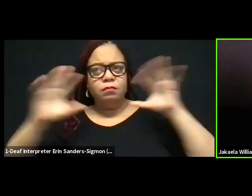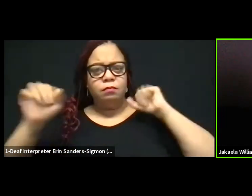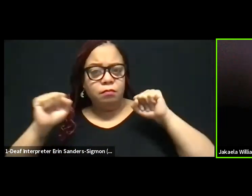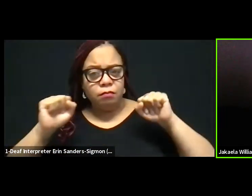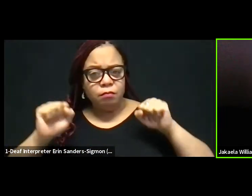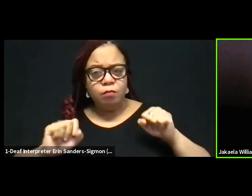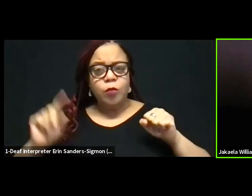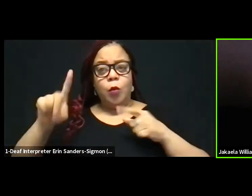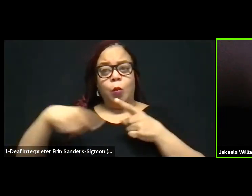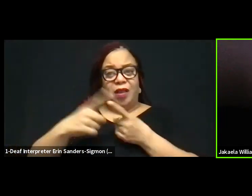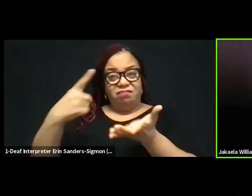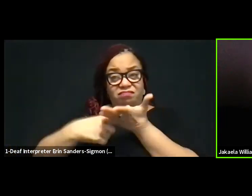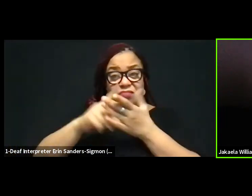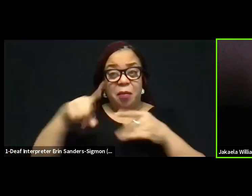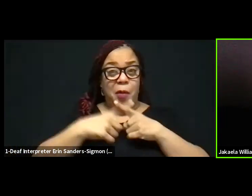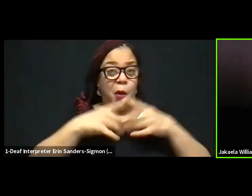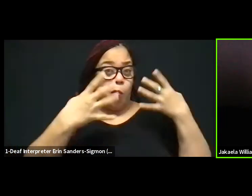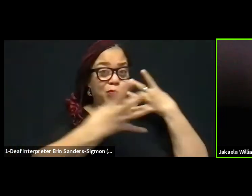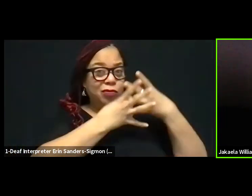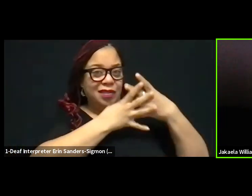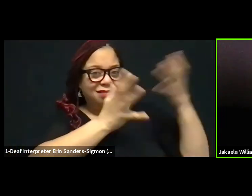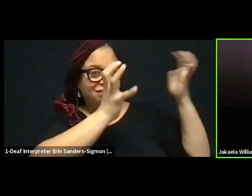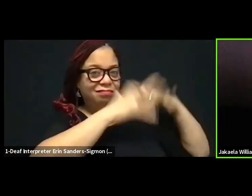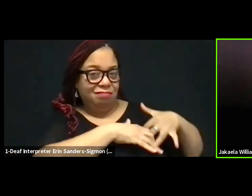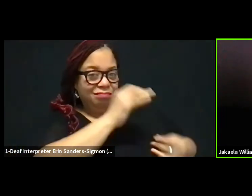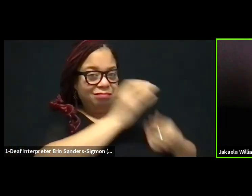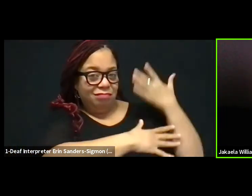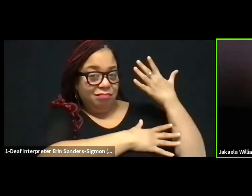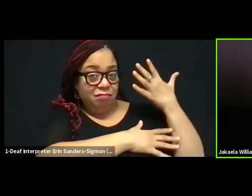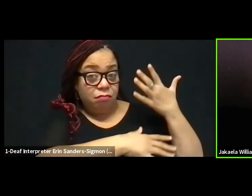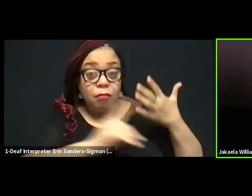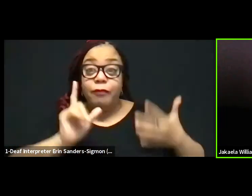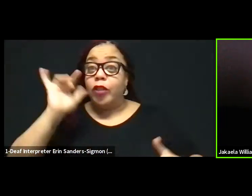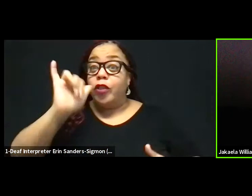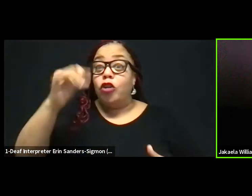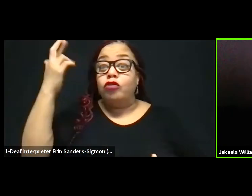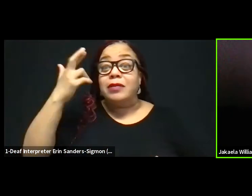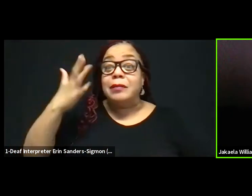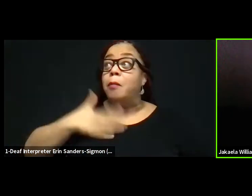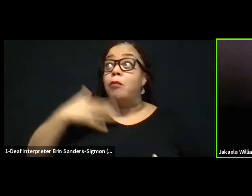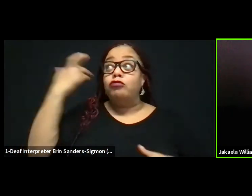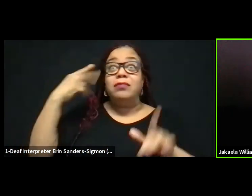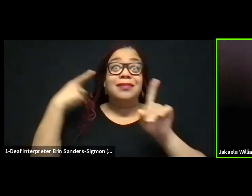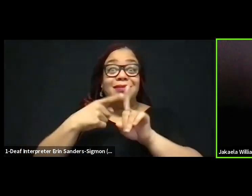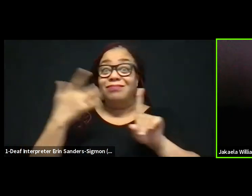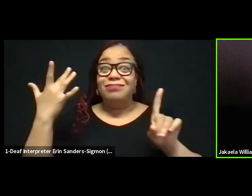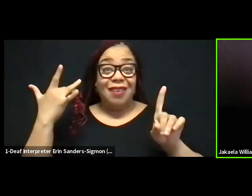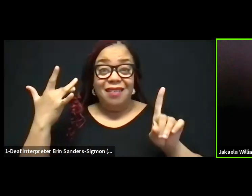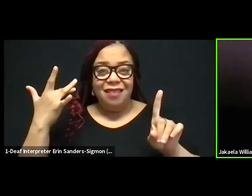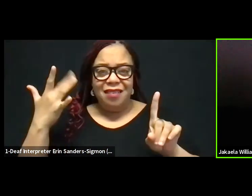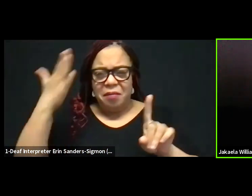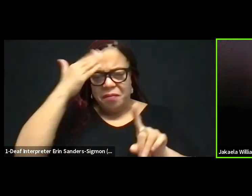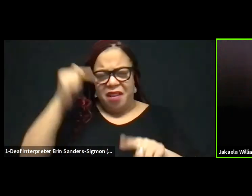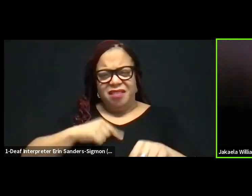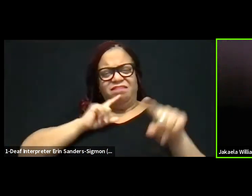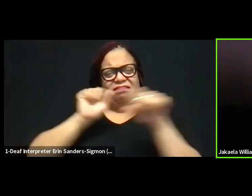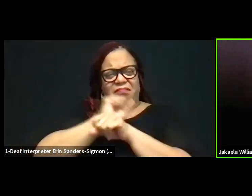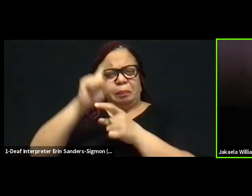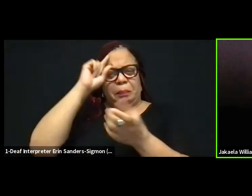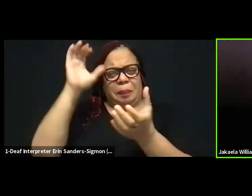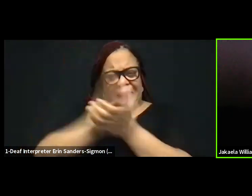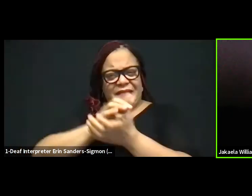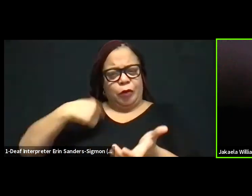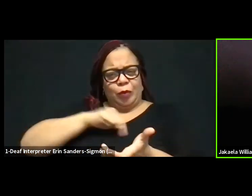young people do not feel as though they have a role when it comes to the fight against mass incarceration and